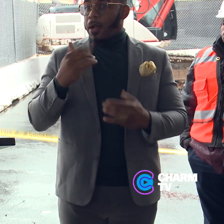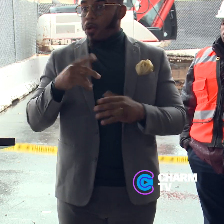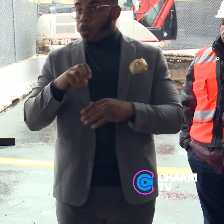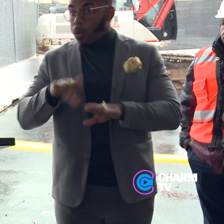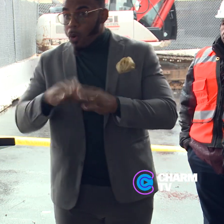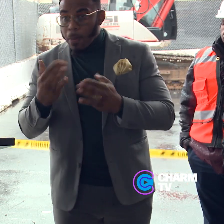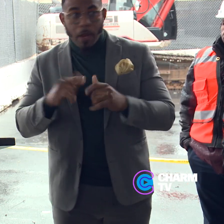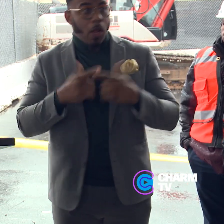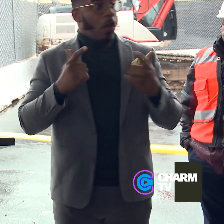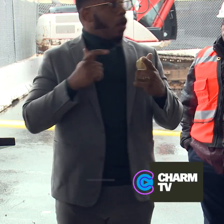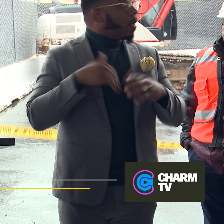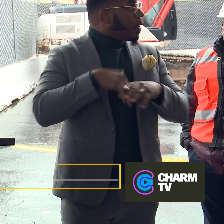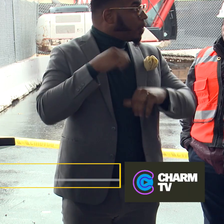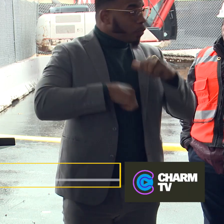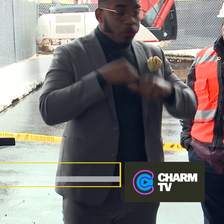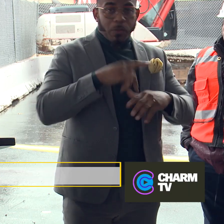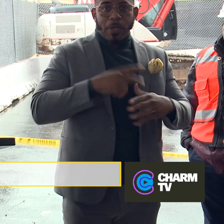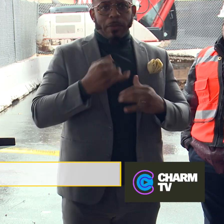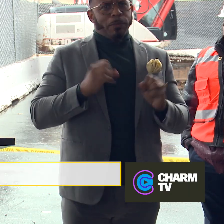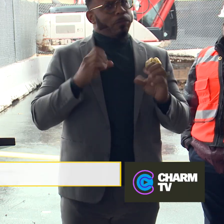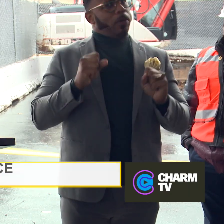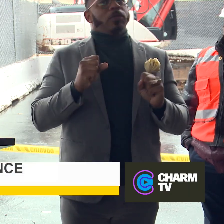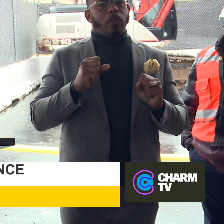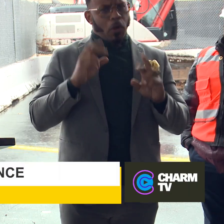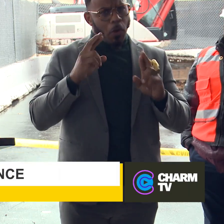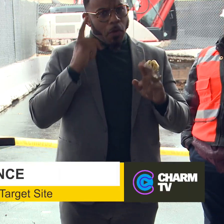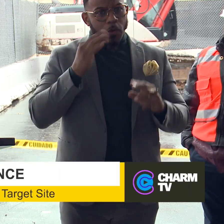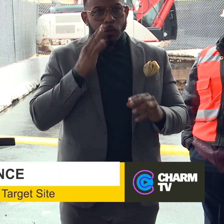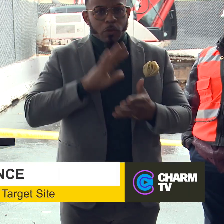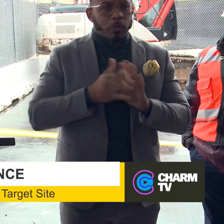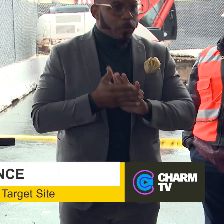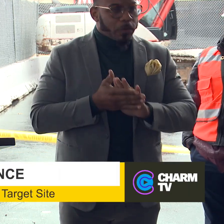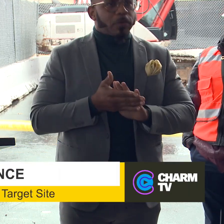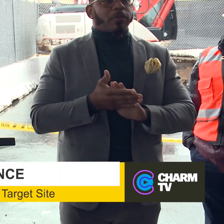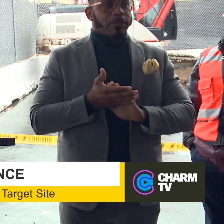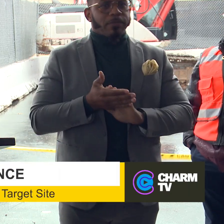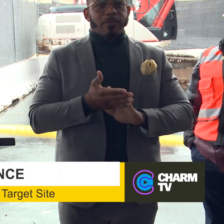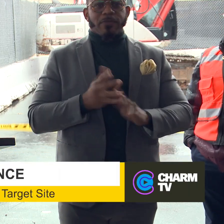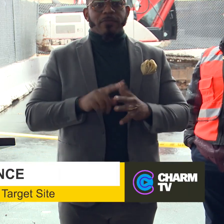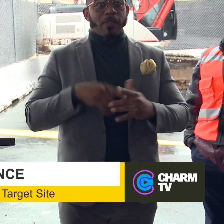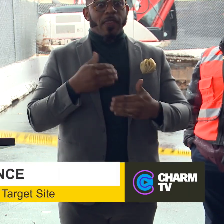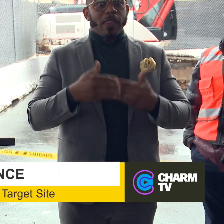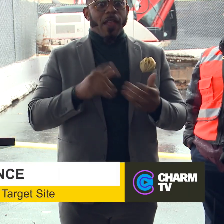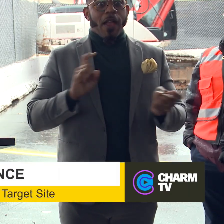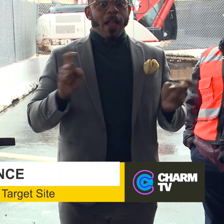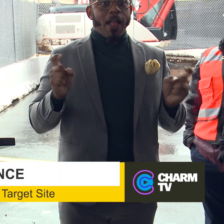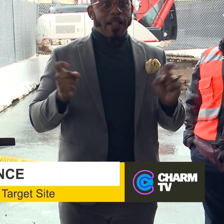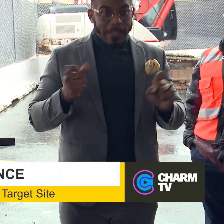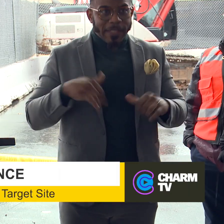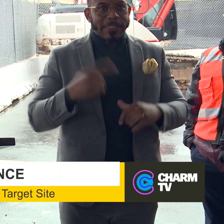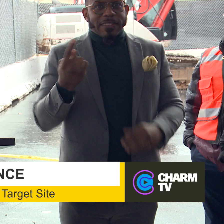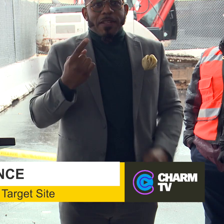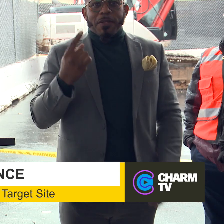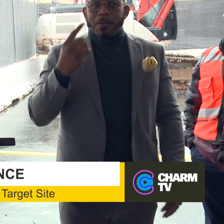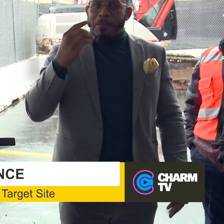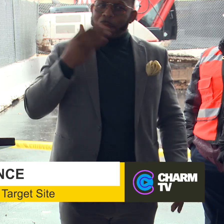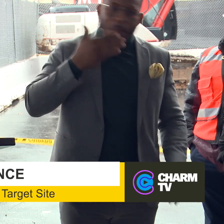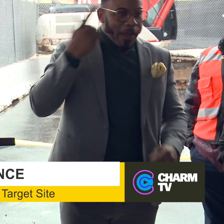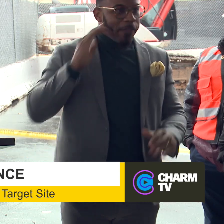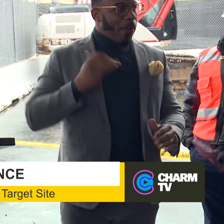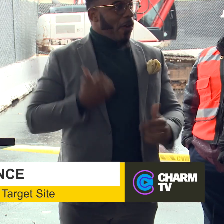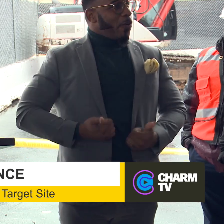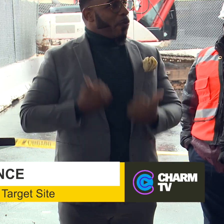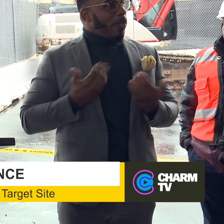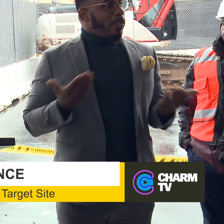this large infrastructure project, hopefully for soon coming to end so that we can start to turn that into something better for